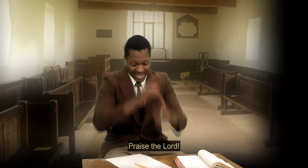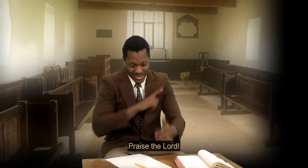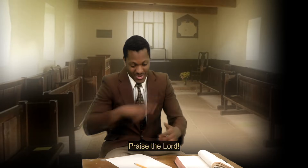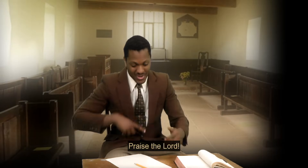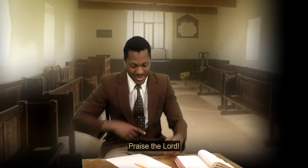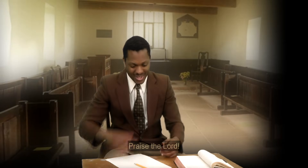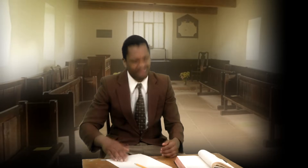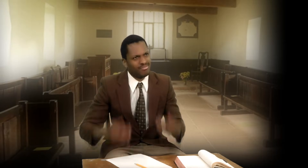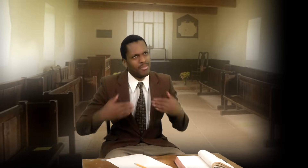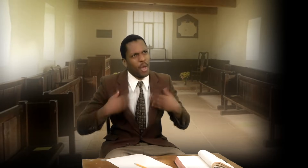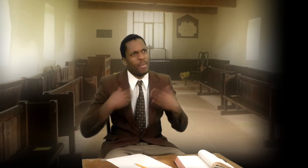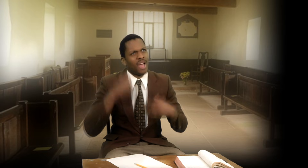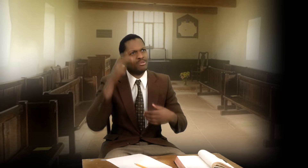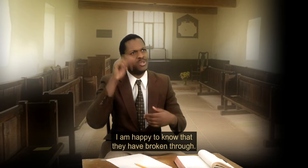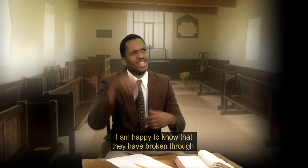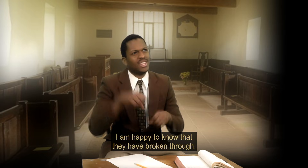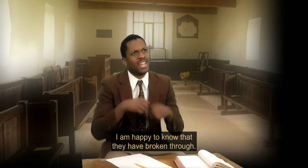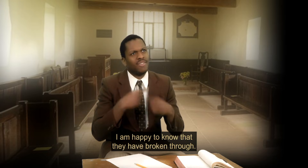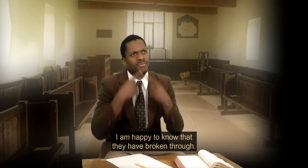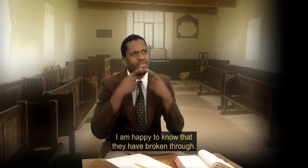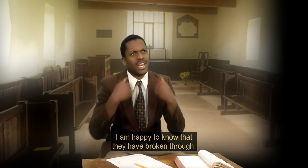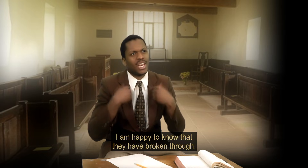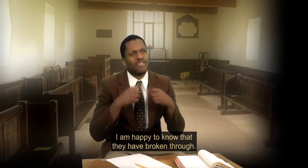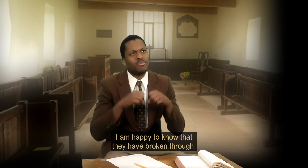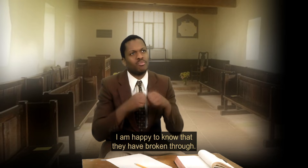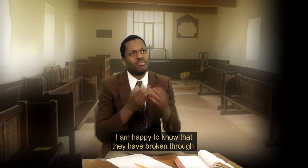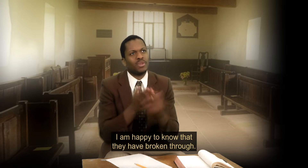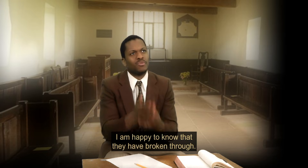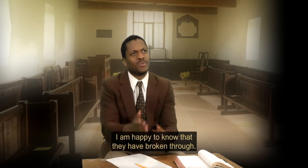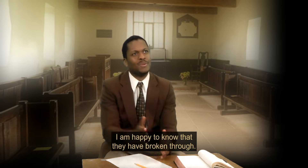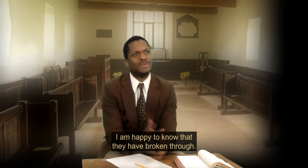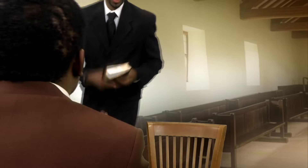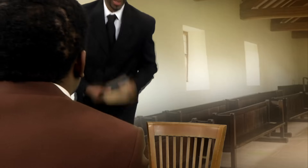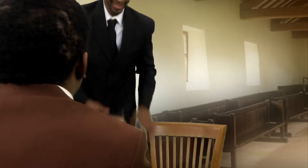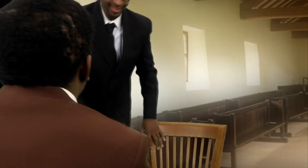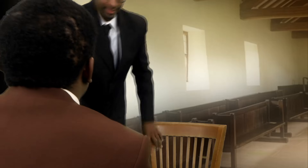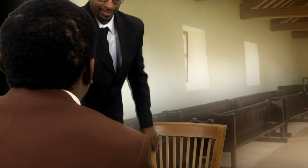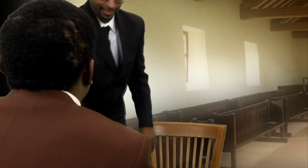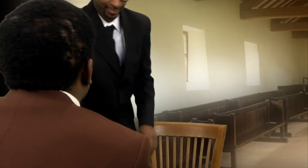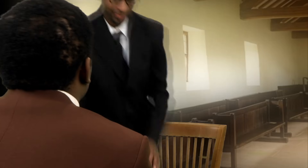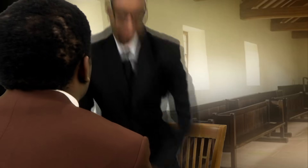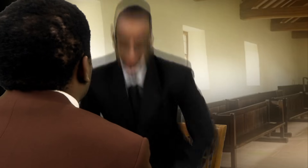Praise the Lord. I'm happy to know that they have broken through.